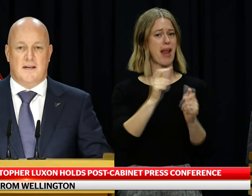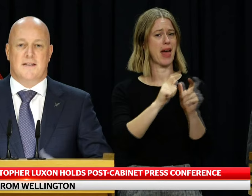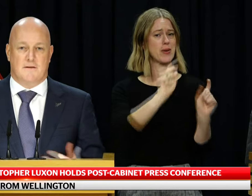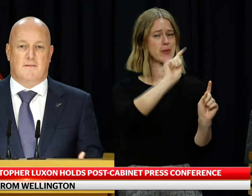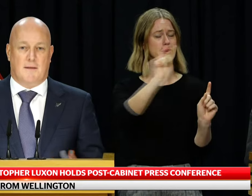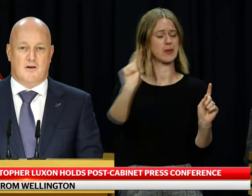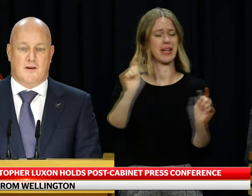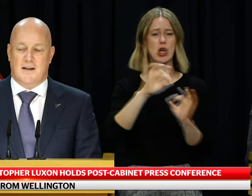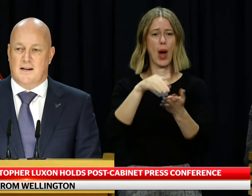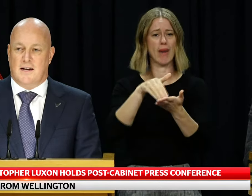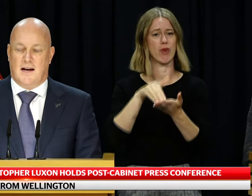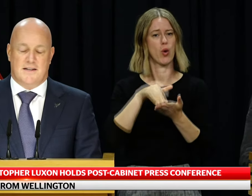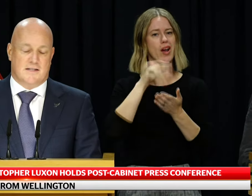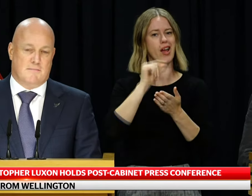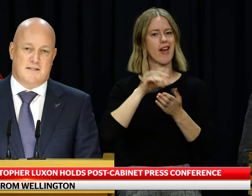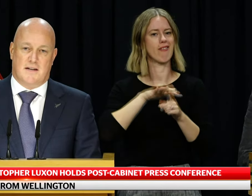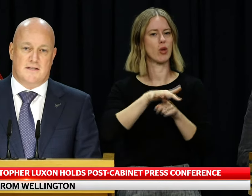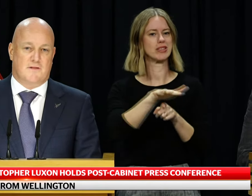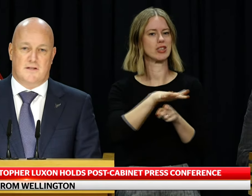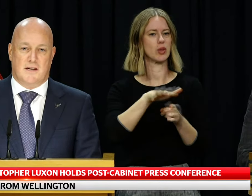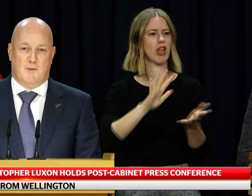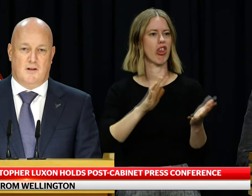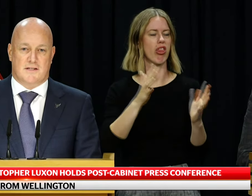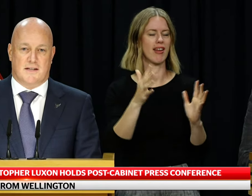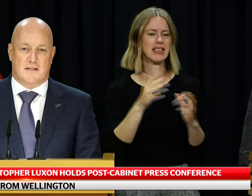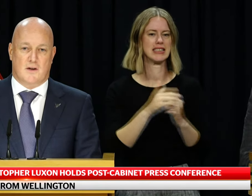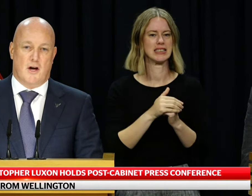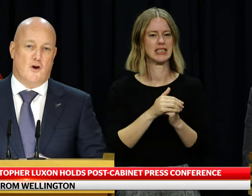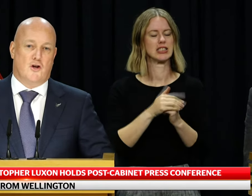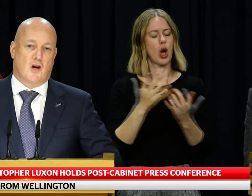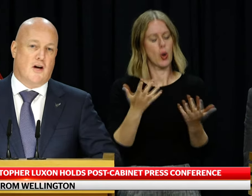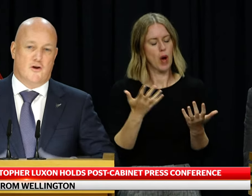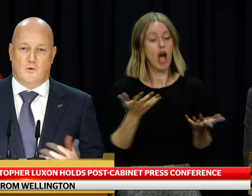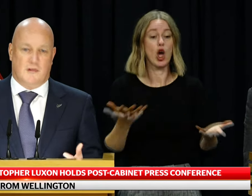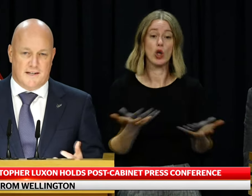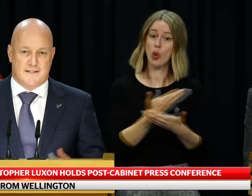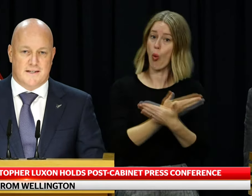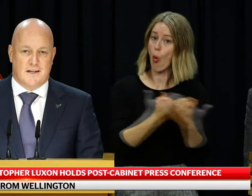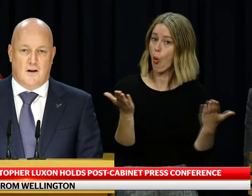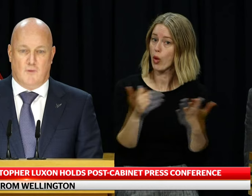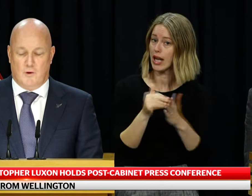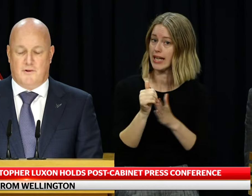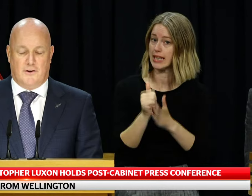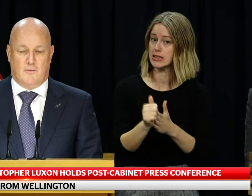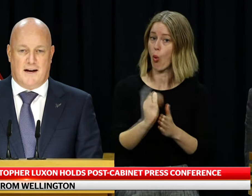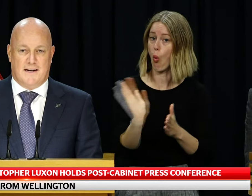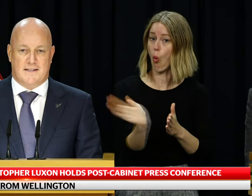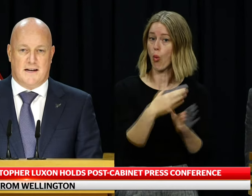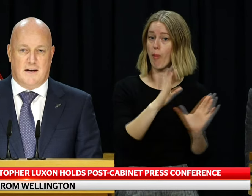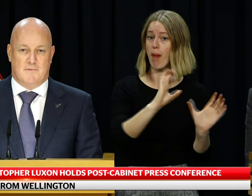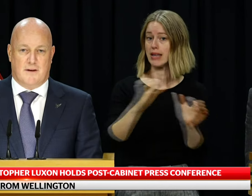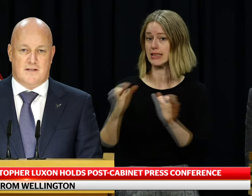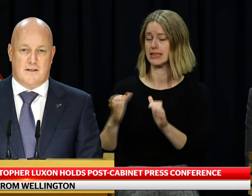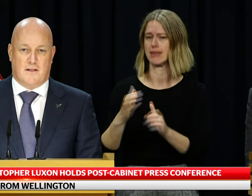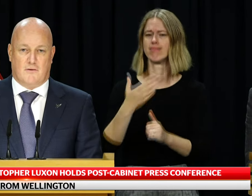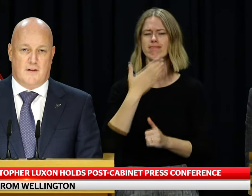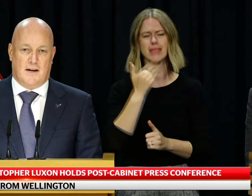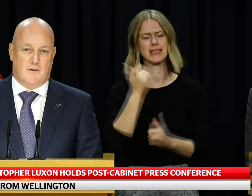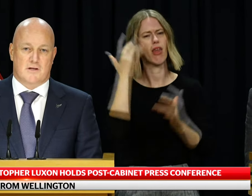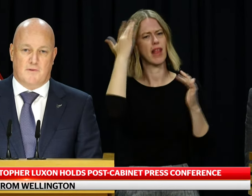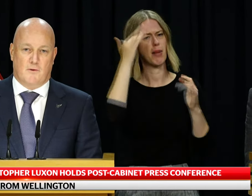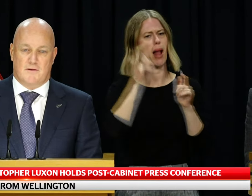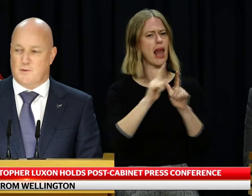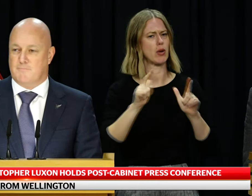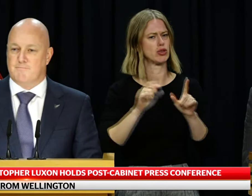helpful, is inflammatory, and doesn't maintain the civility in our politics. And so I urge all leaders of all the political parties to actually think